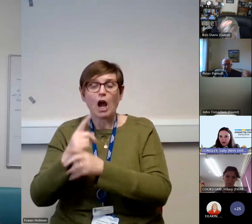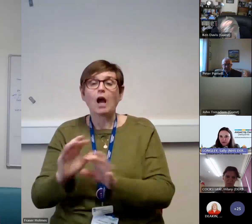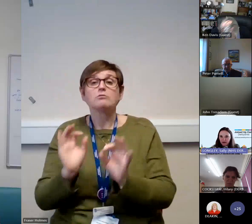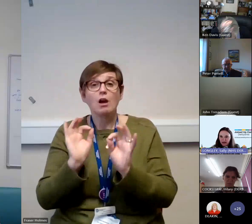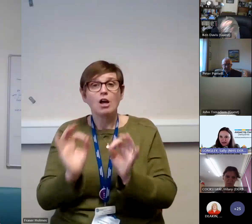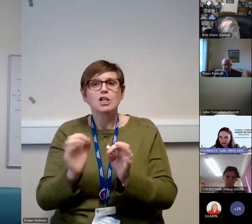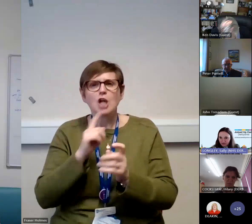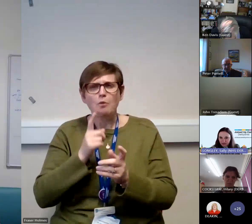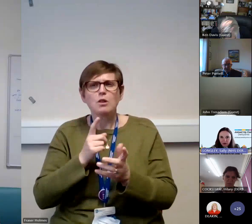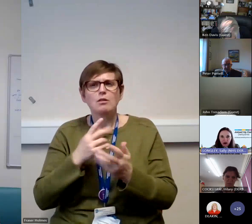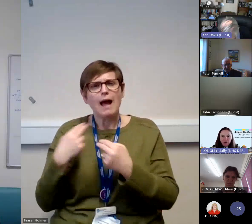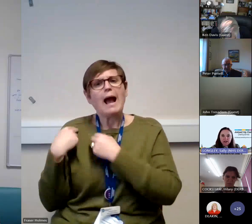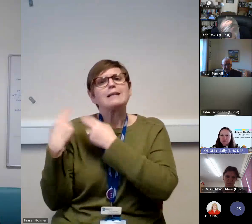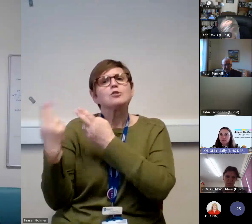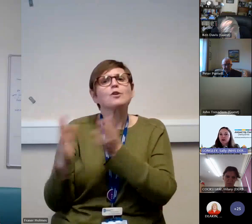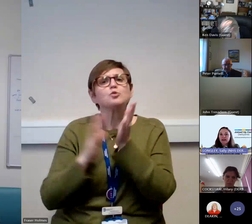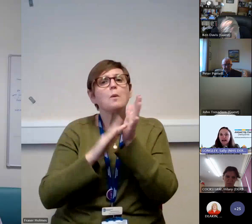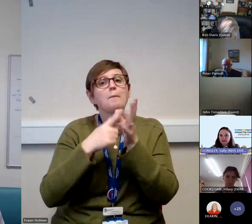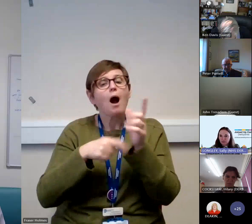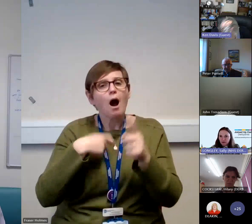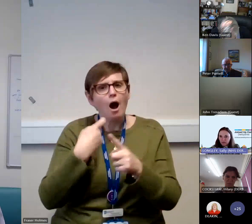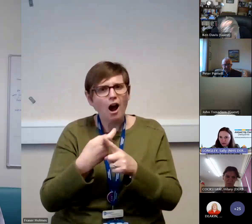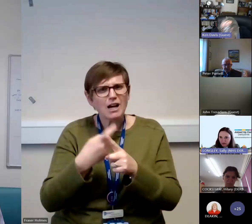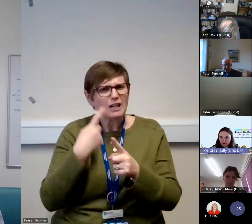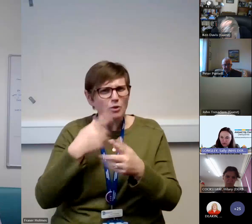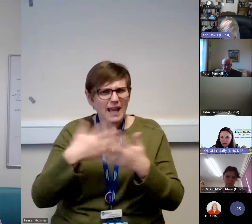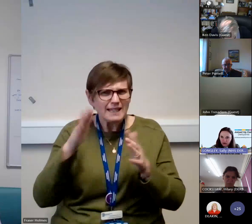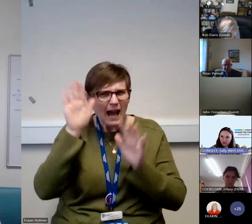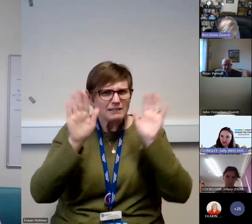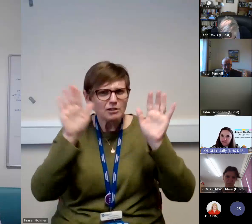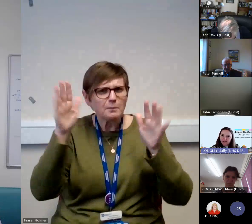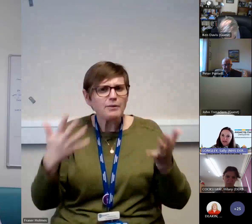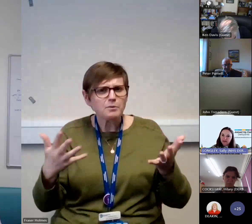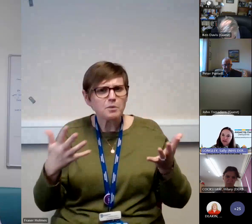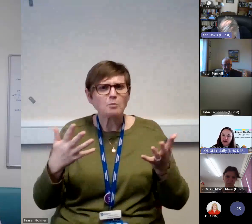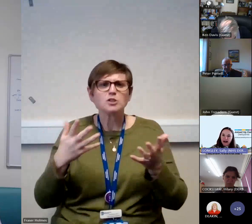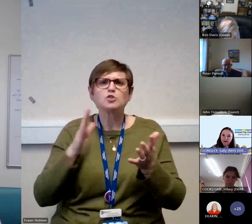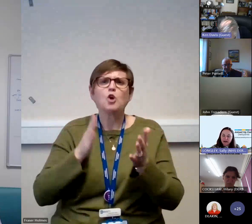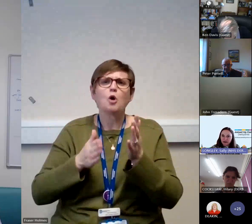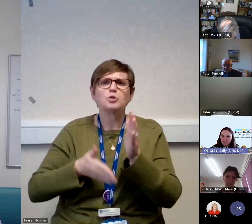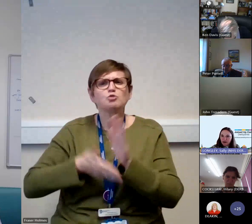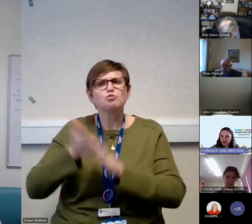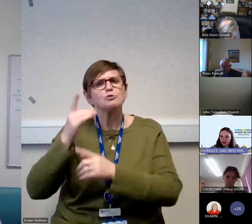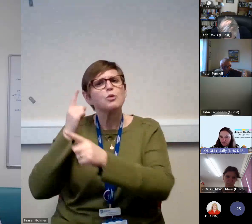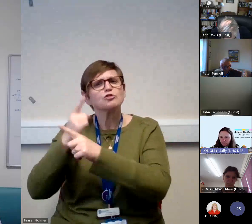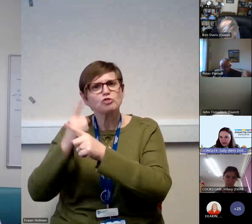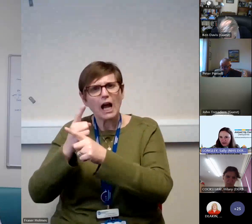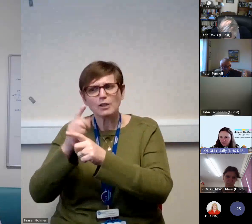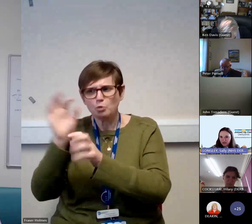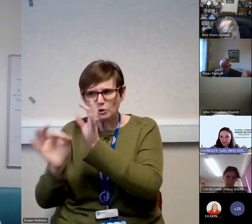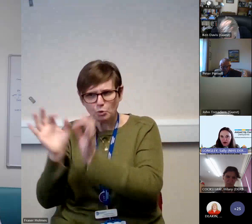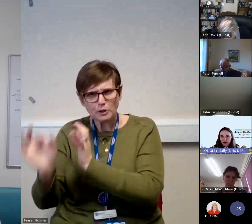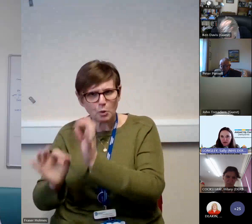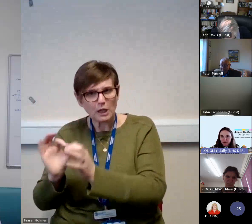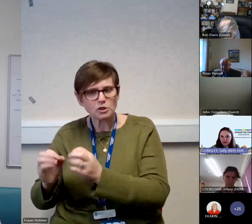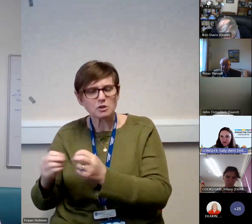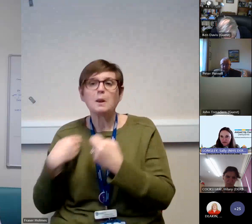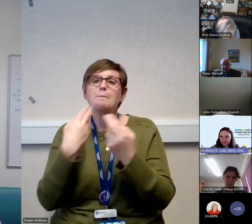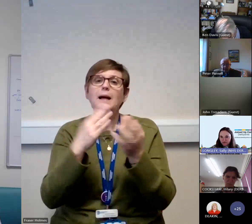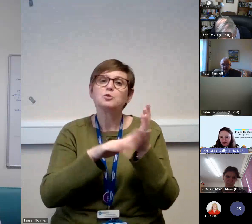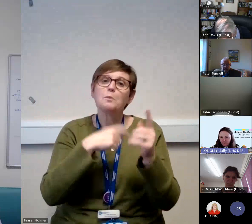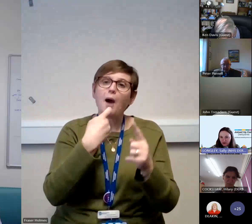I'll hand over to Mark. I don't think we've got any hands up at the moment, so we'll go straight to the chat, and I'll pass over to